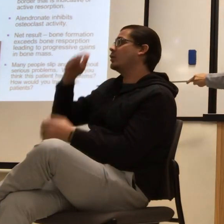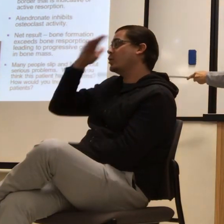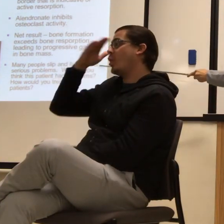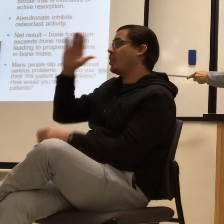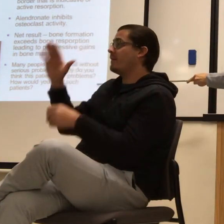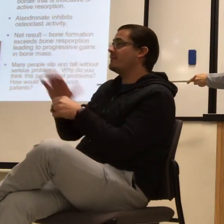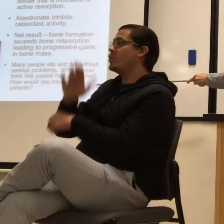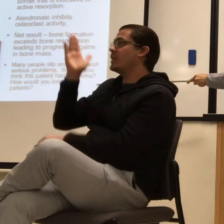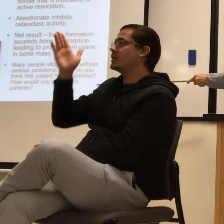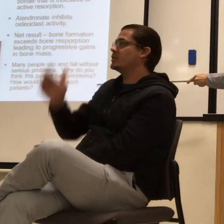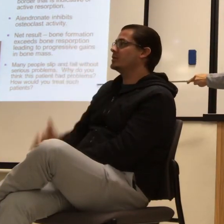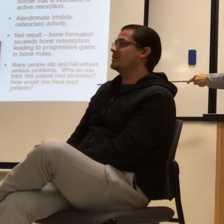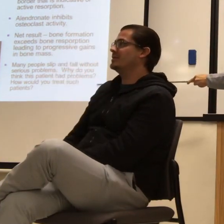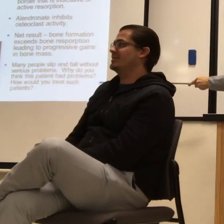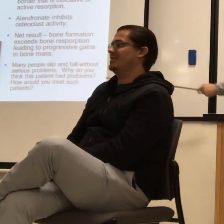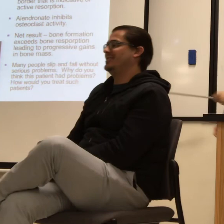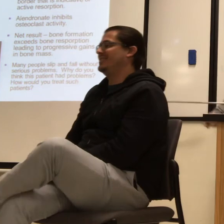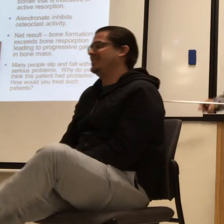lecture.